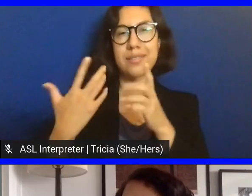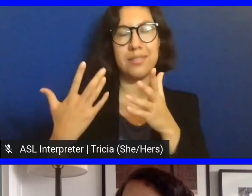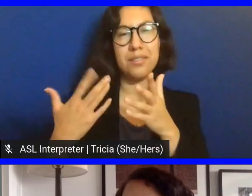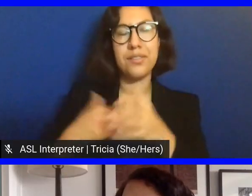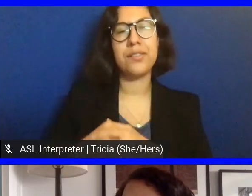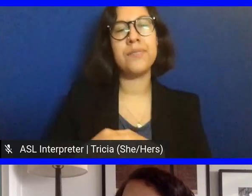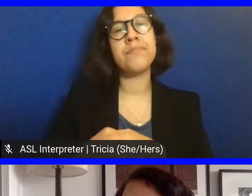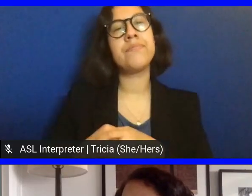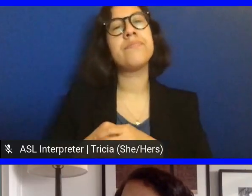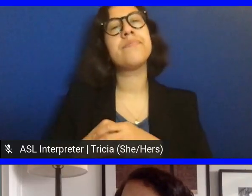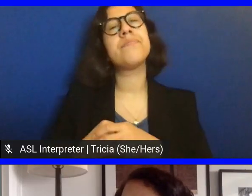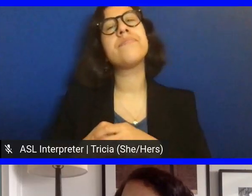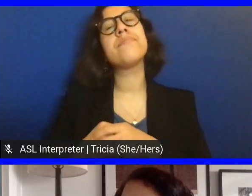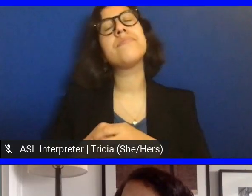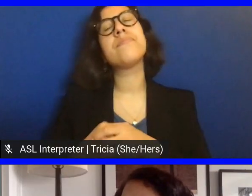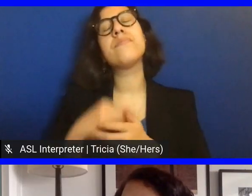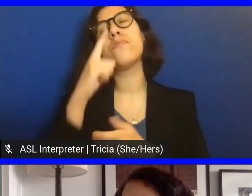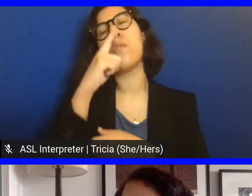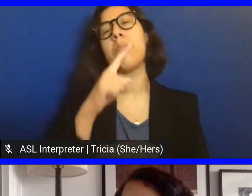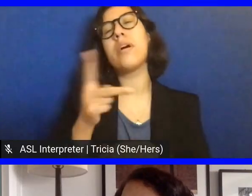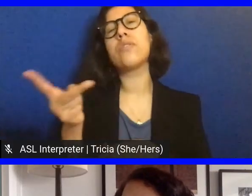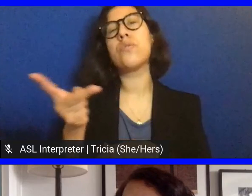and I wonder if you guys could describe